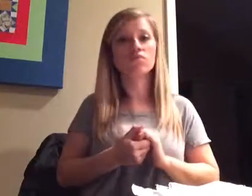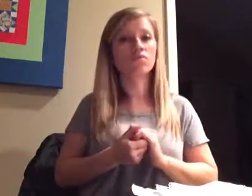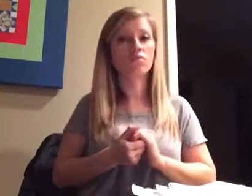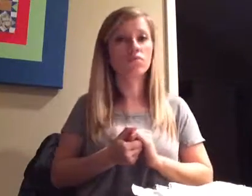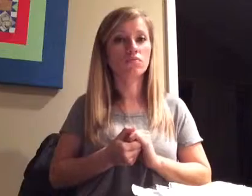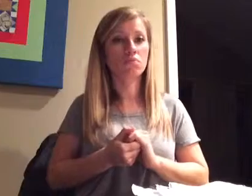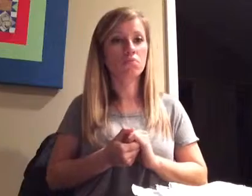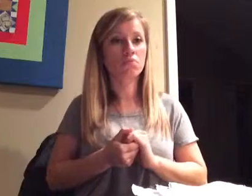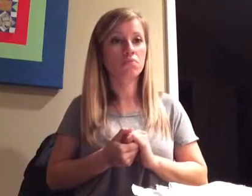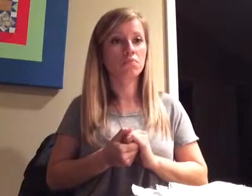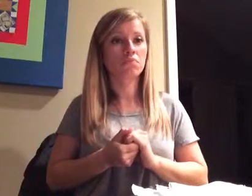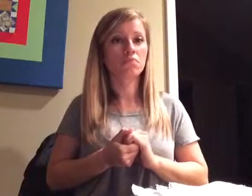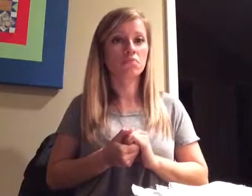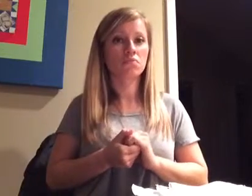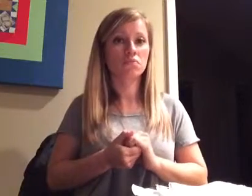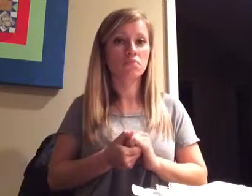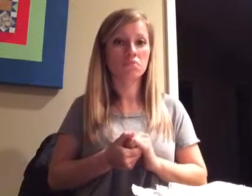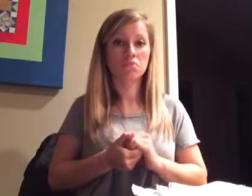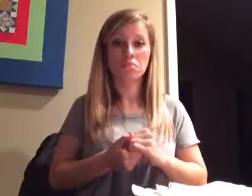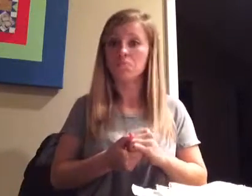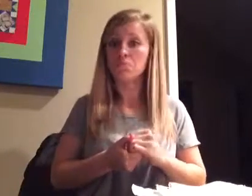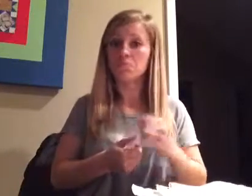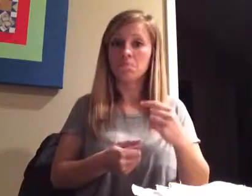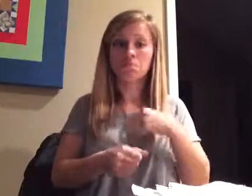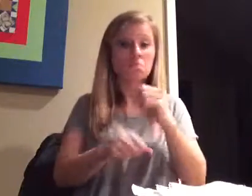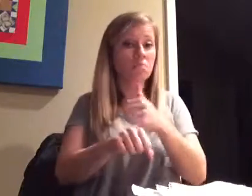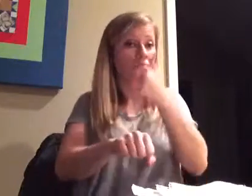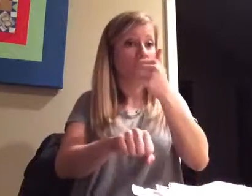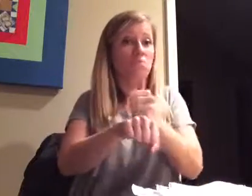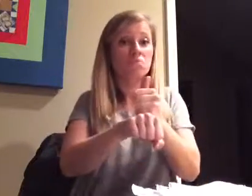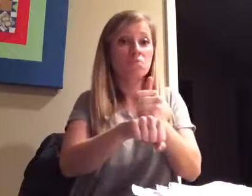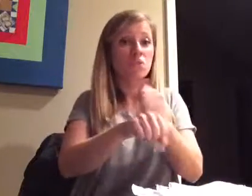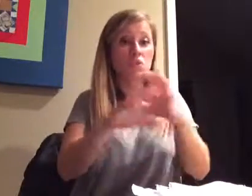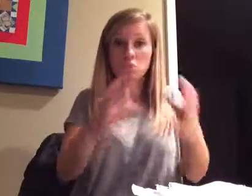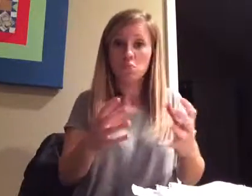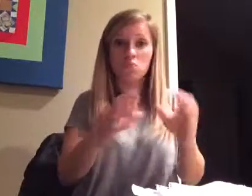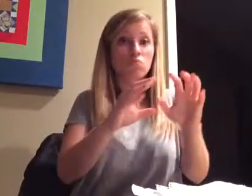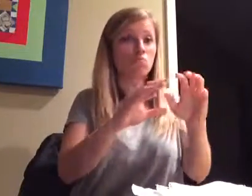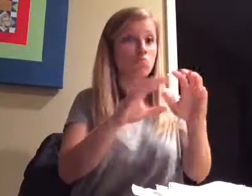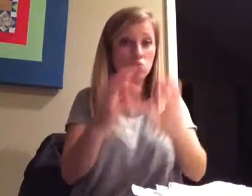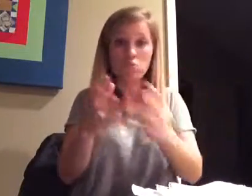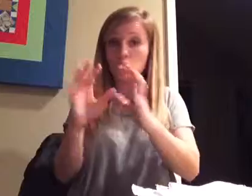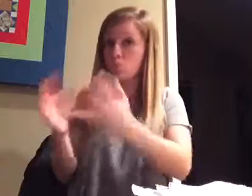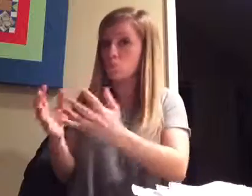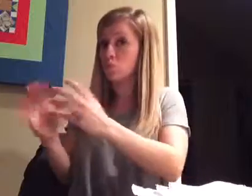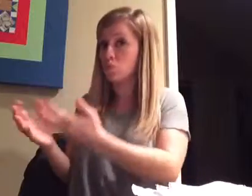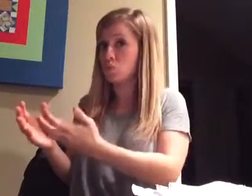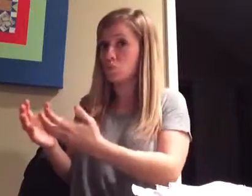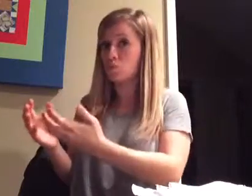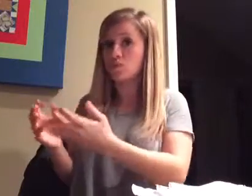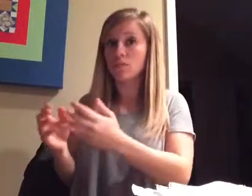I intend to establish working groups to prepare a series of White House conferences and meetings on the